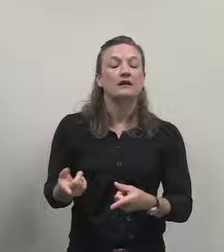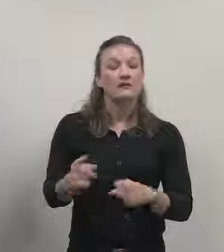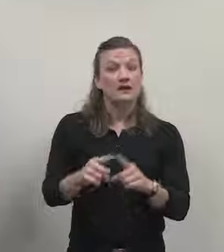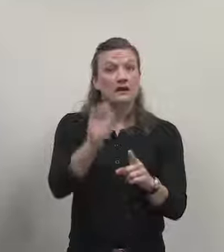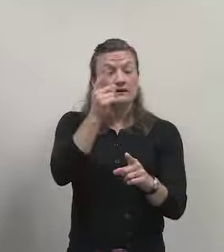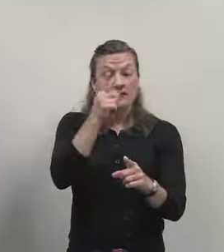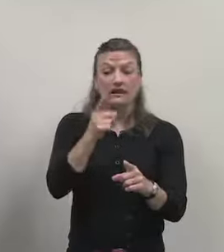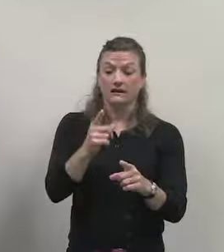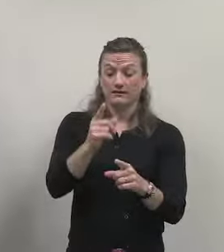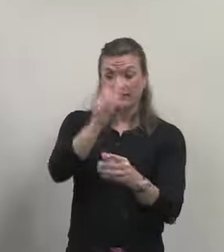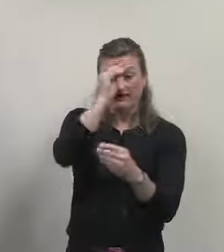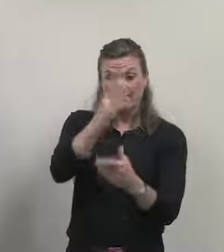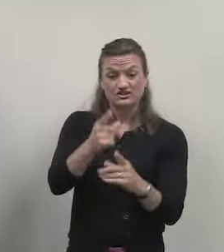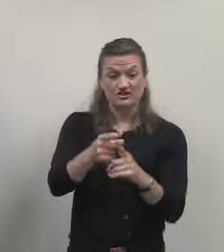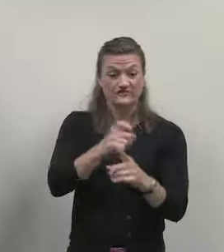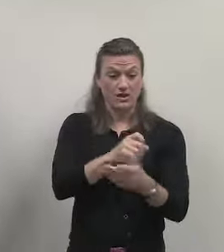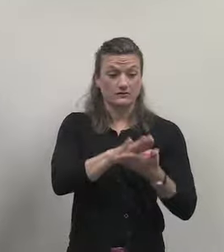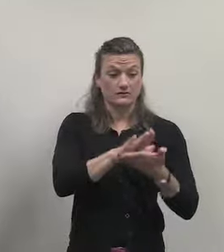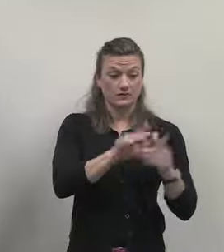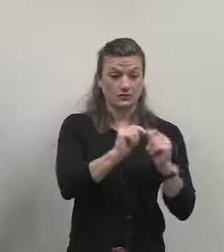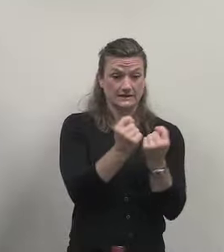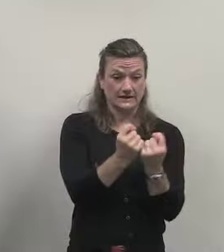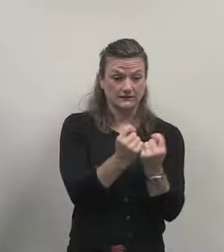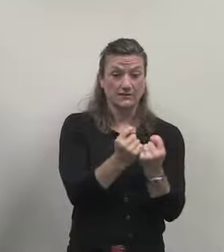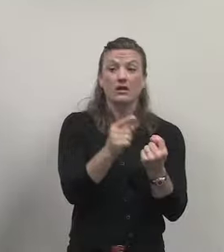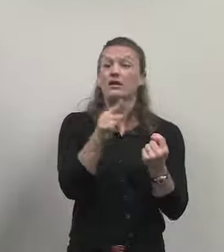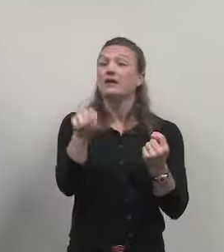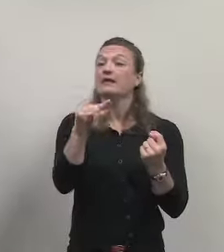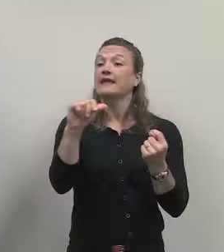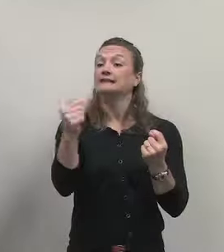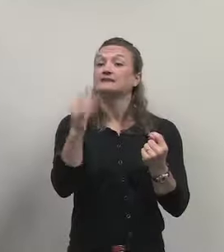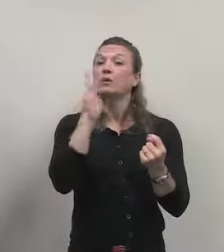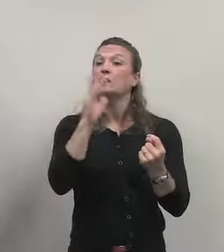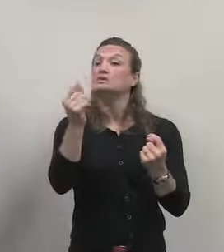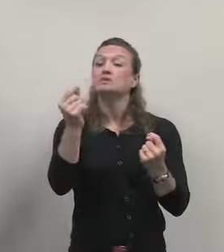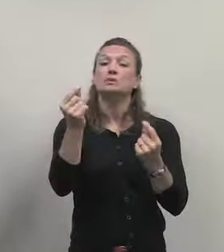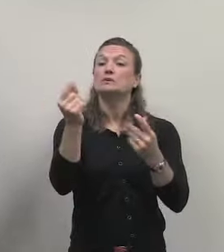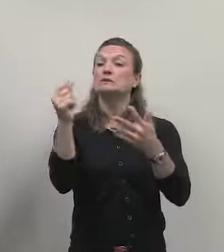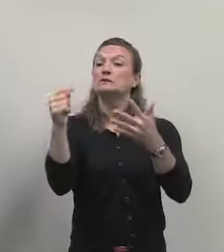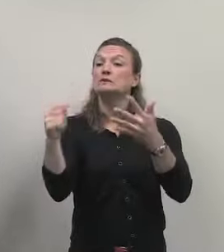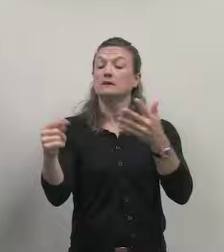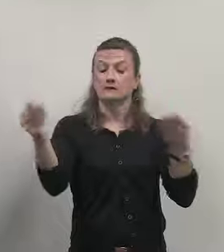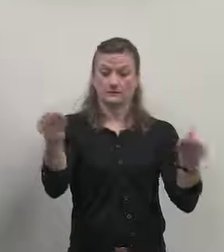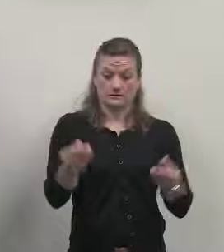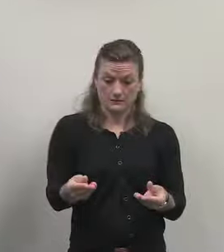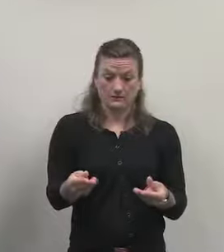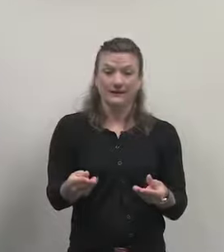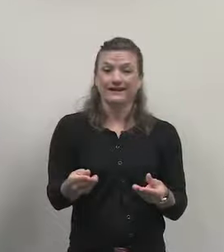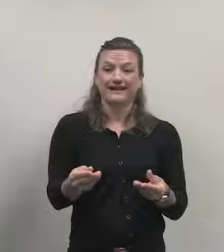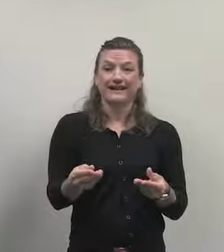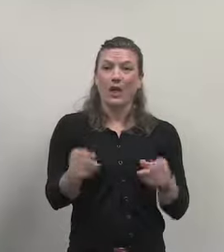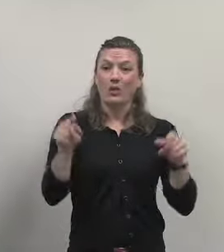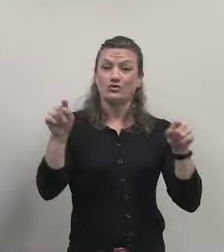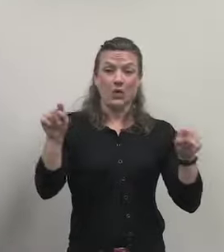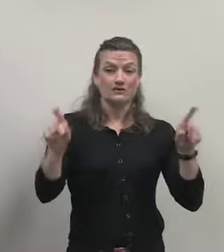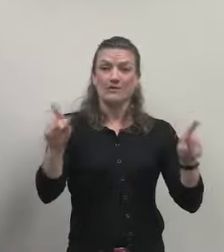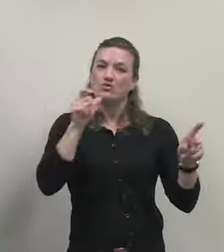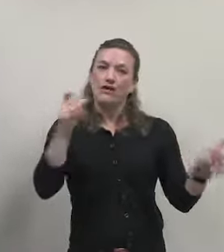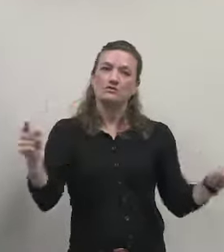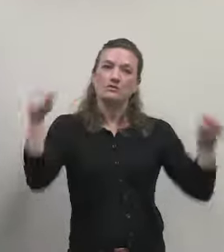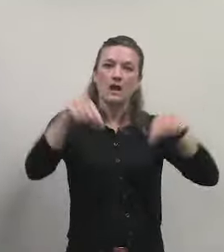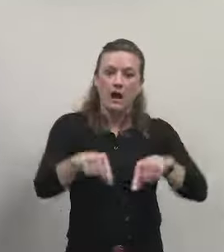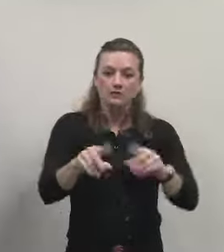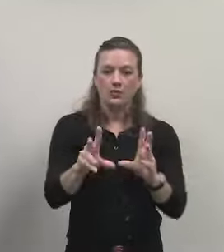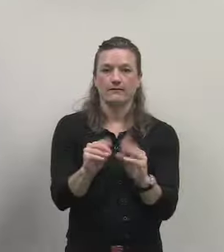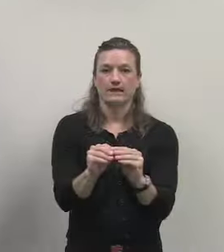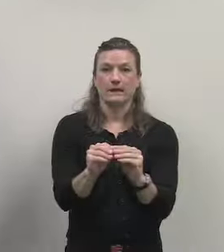has come from the school level team about what the agencies are going to be doing, those agency personnel don't have to come to the IEP meeting,